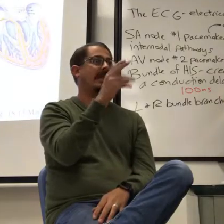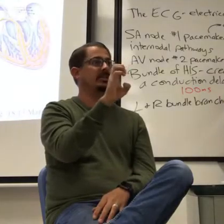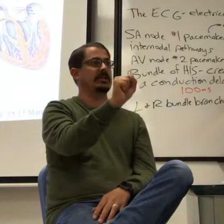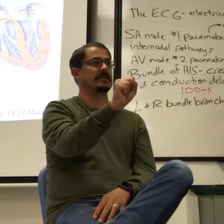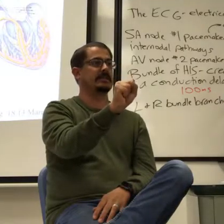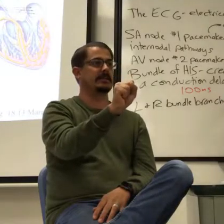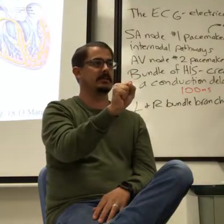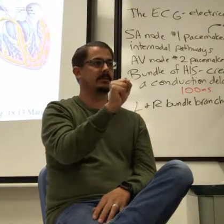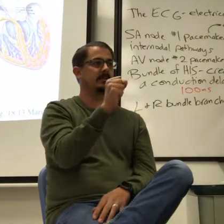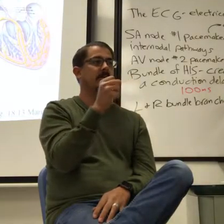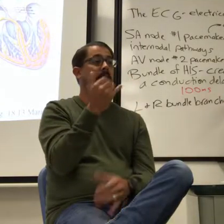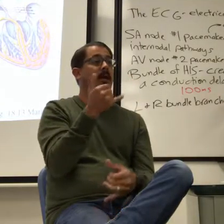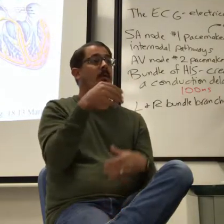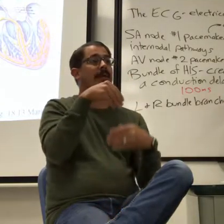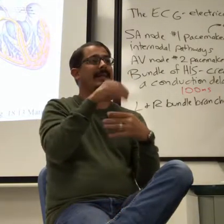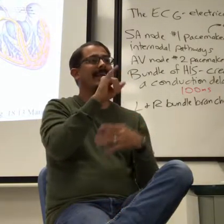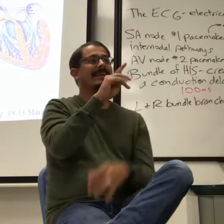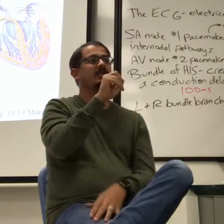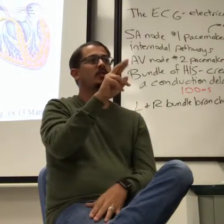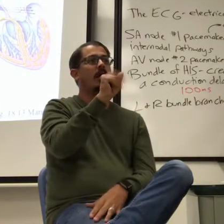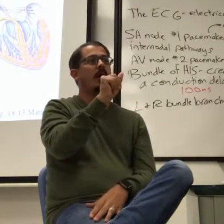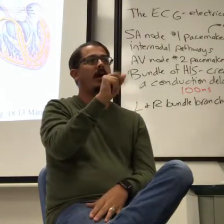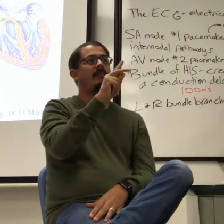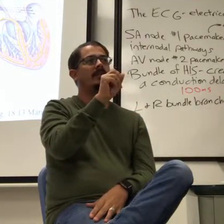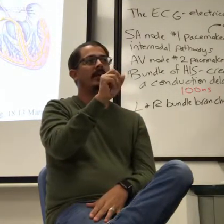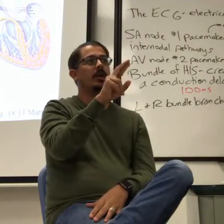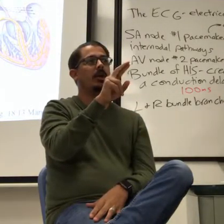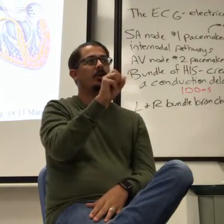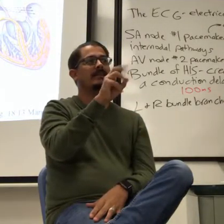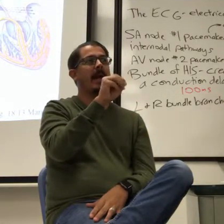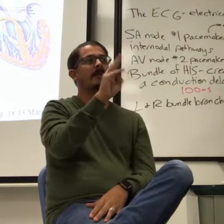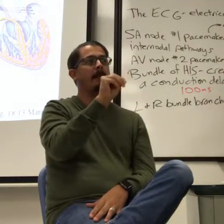We are in the interventricular septum.